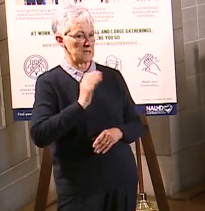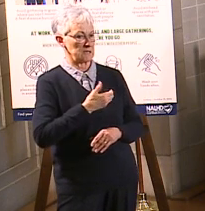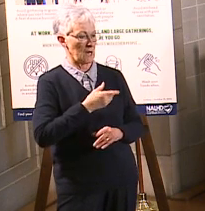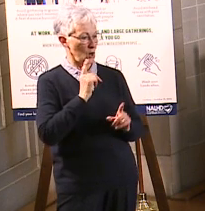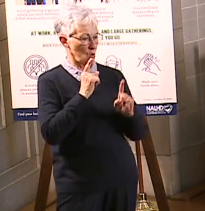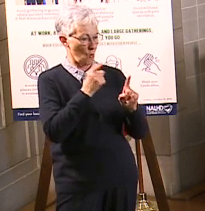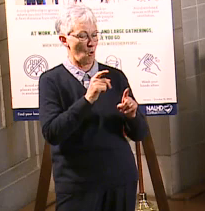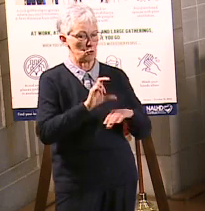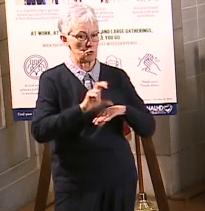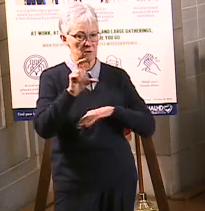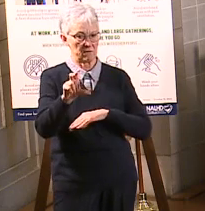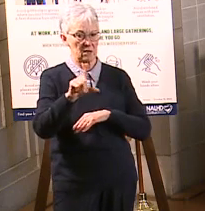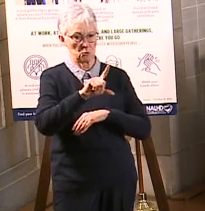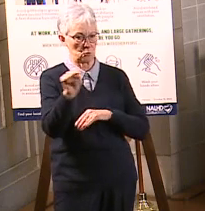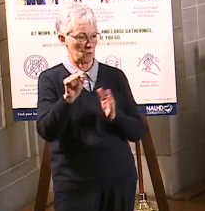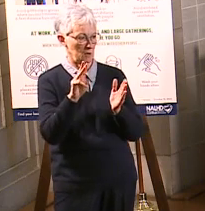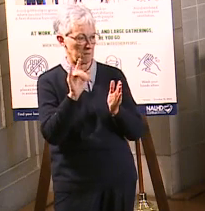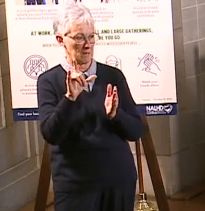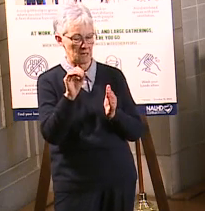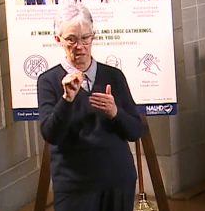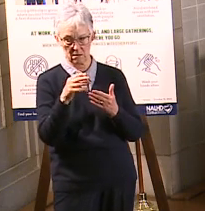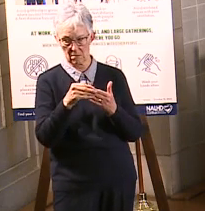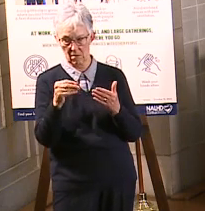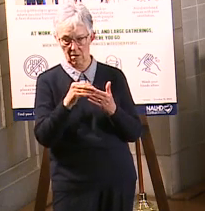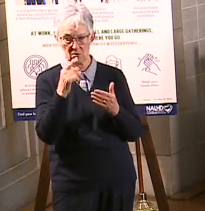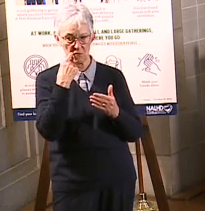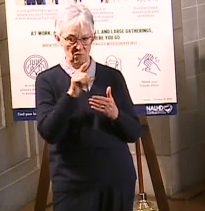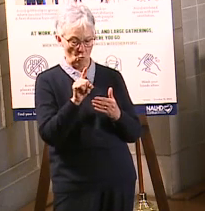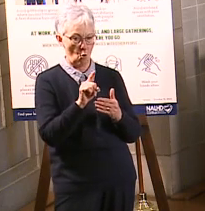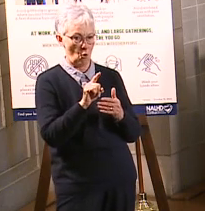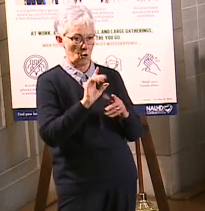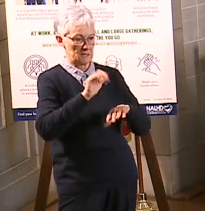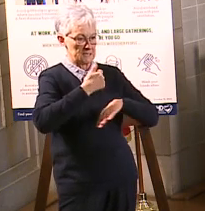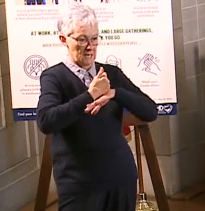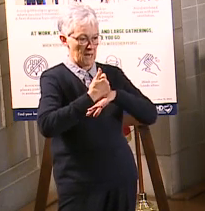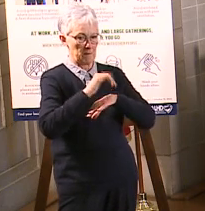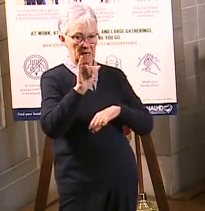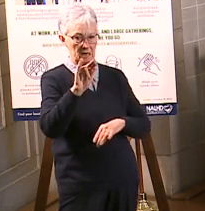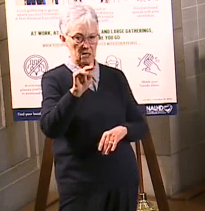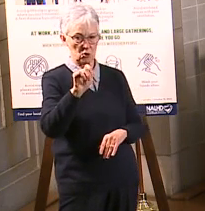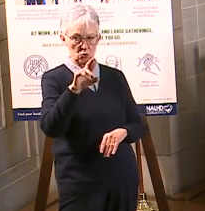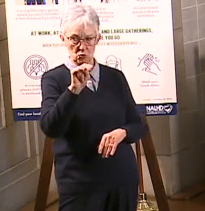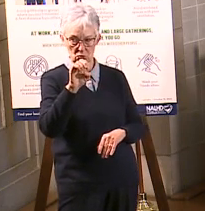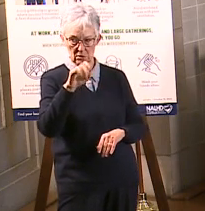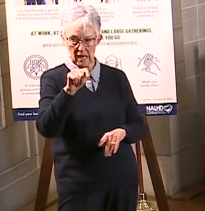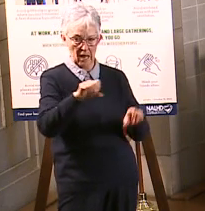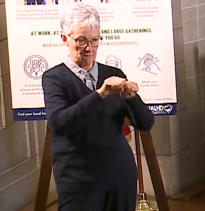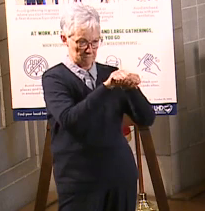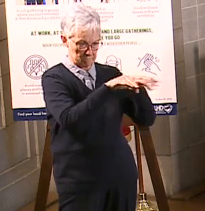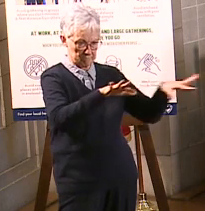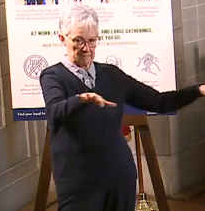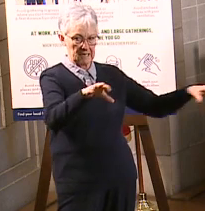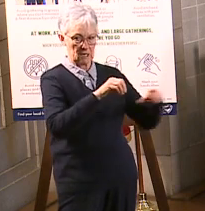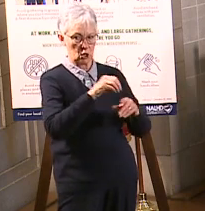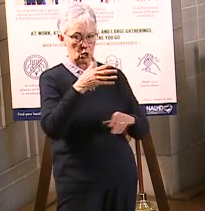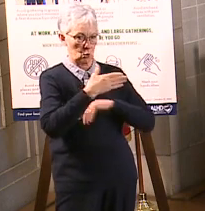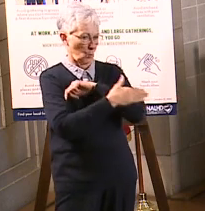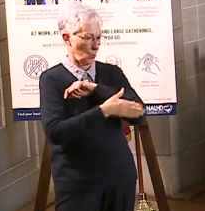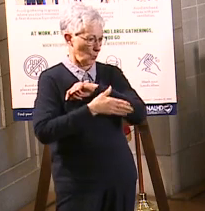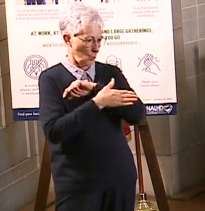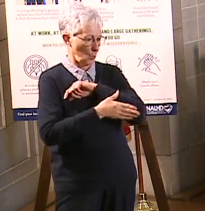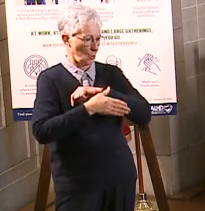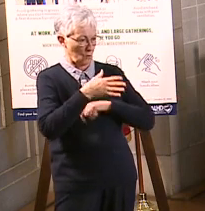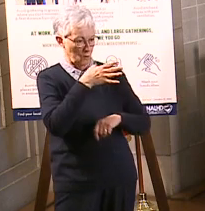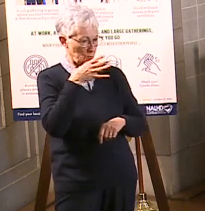2 years in expanding rural broadband. We do, as I mentioned earlier, have 80,000 Nebraskans who are unserved